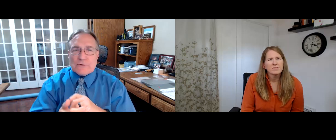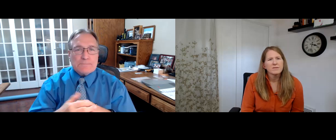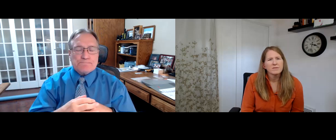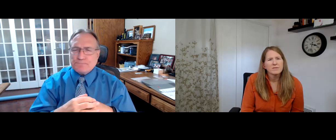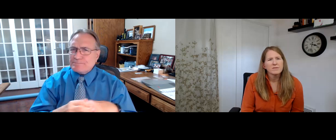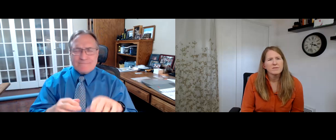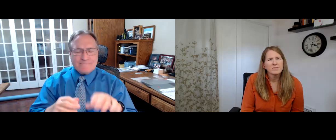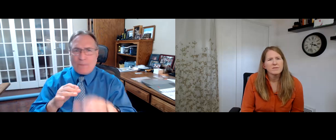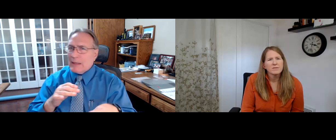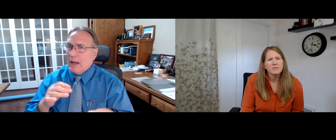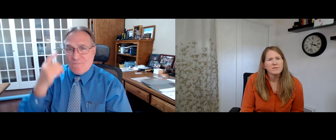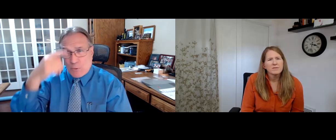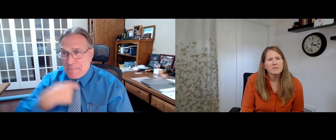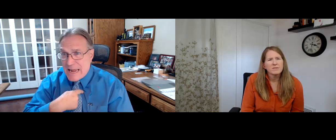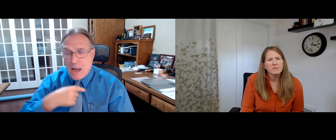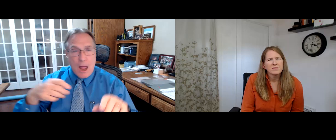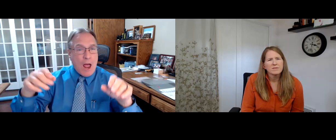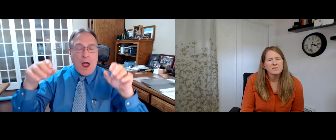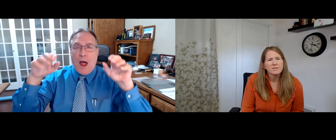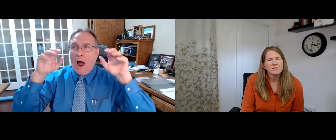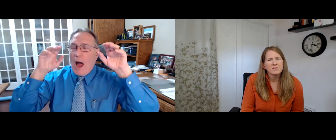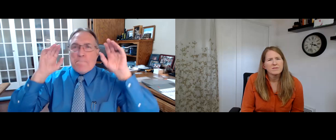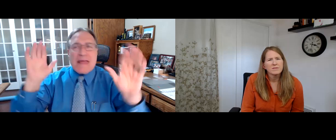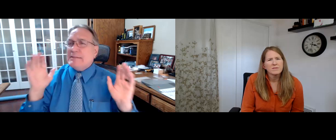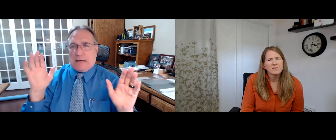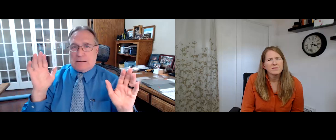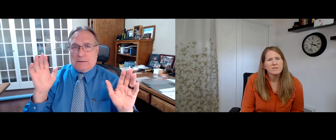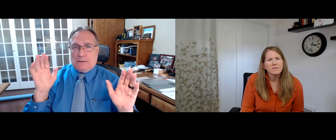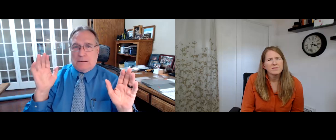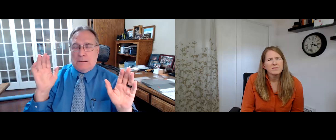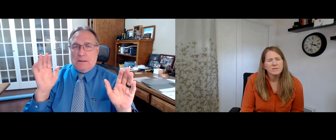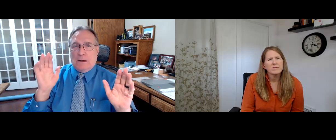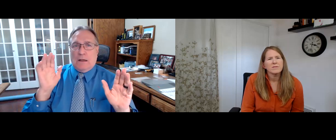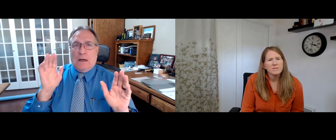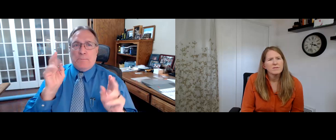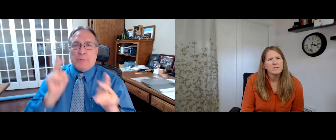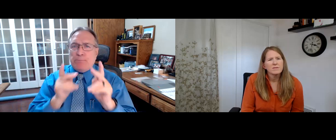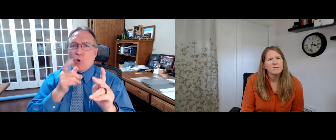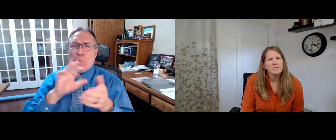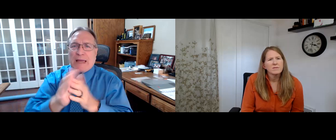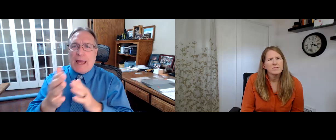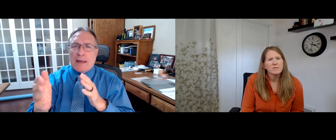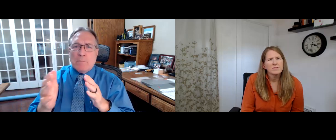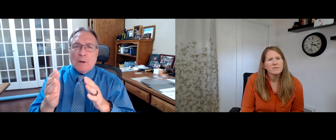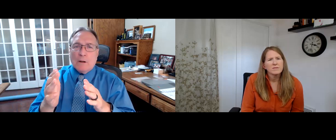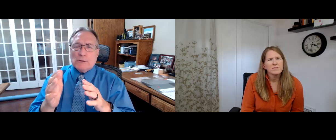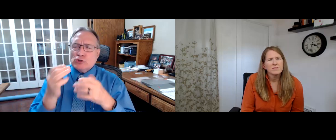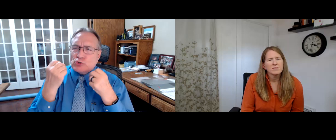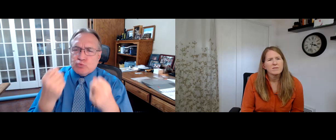repentance. For me, amazing. People who became